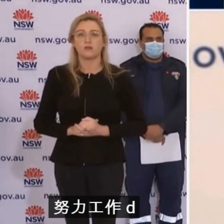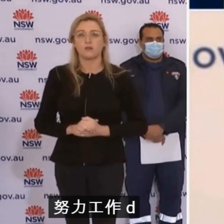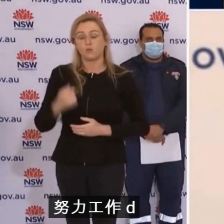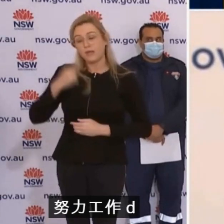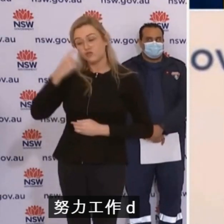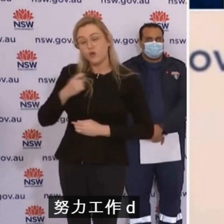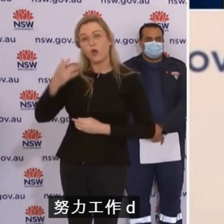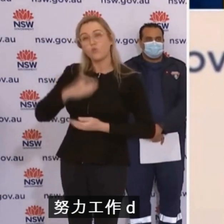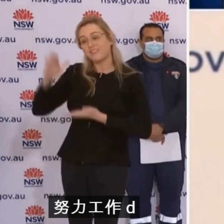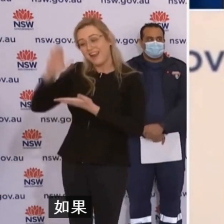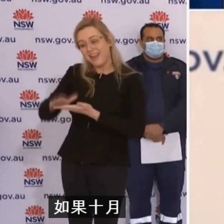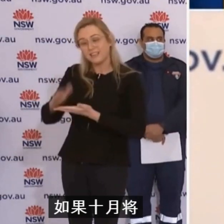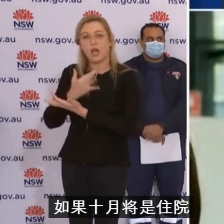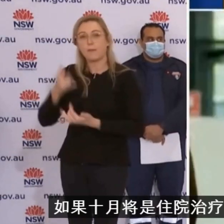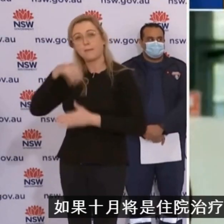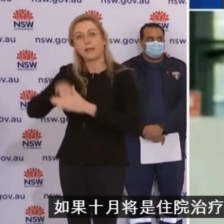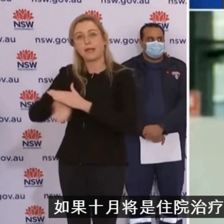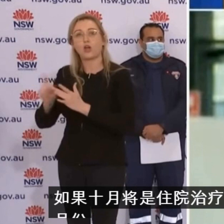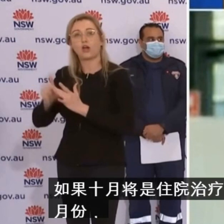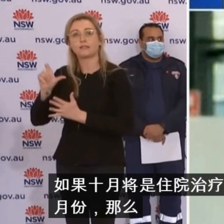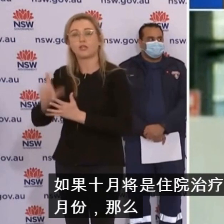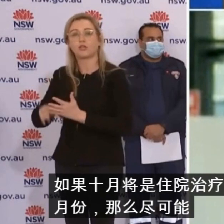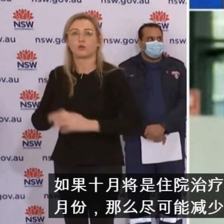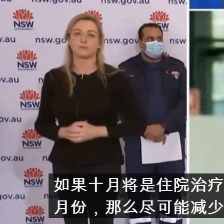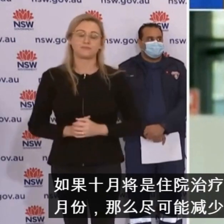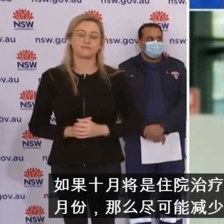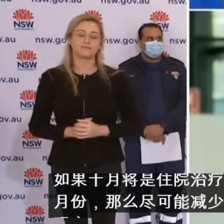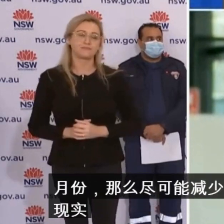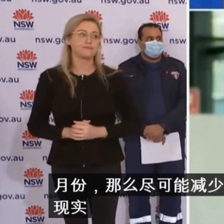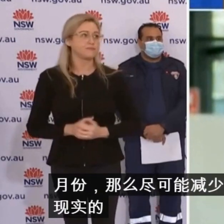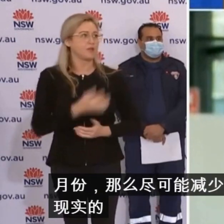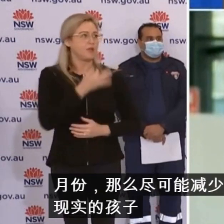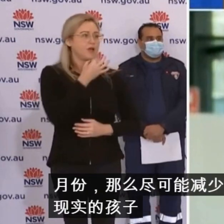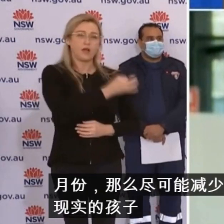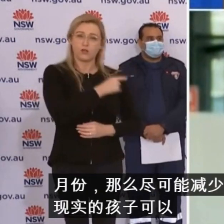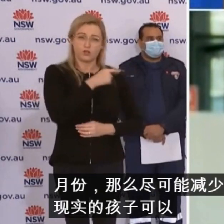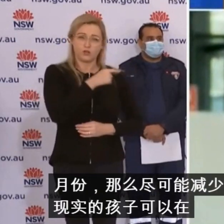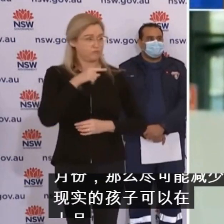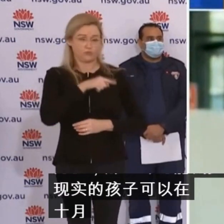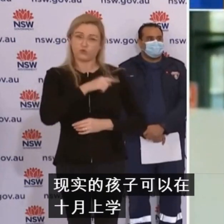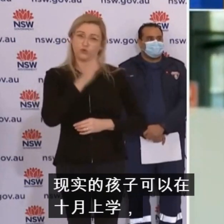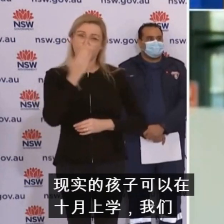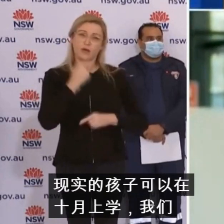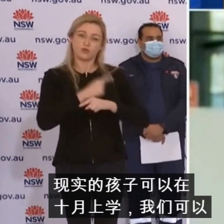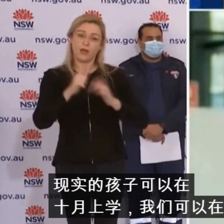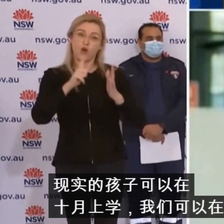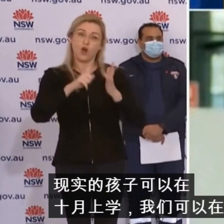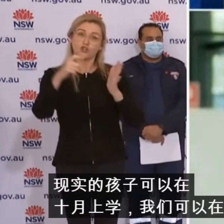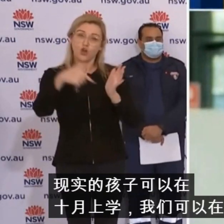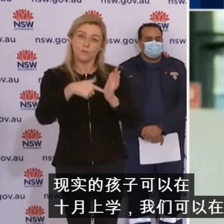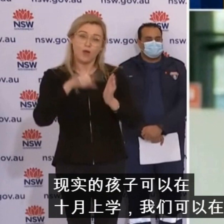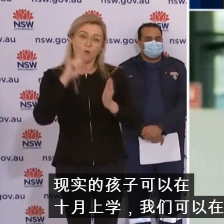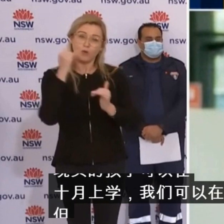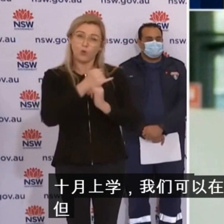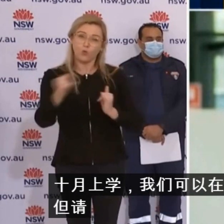can. If October is going to be the worst month for hospitalisation, is it realistic kids can be in school in October and we could have